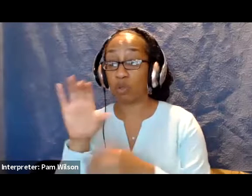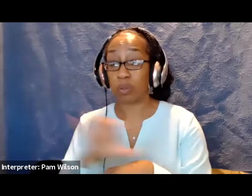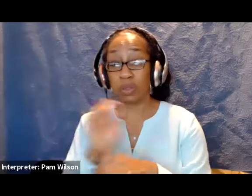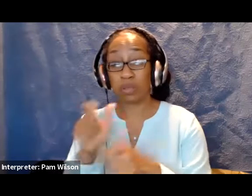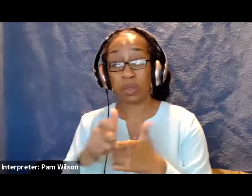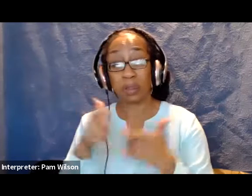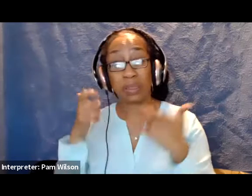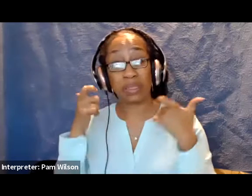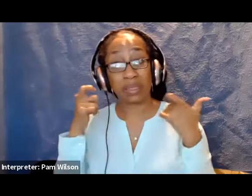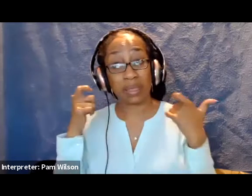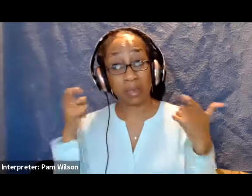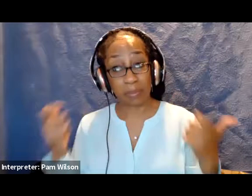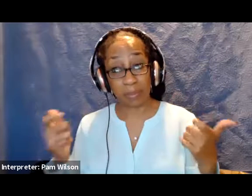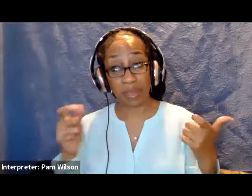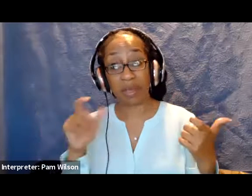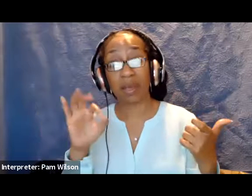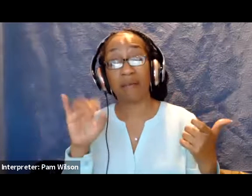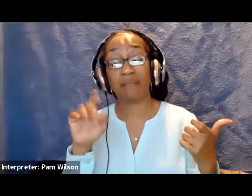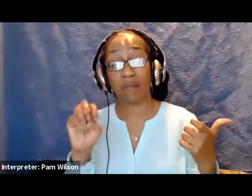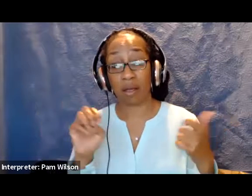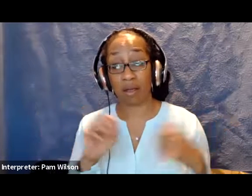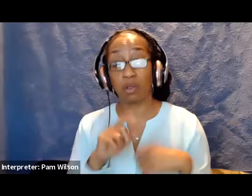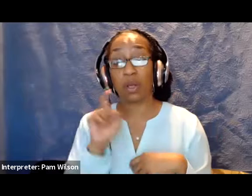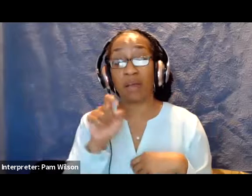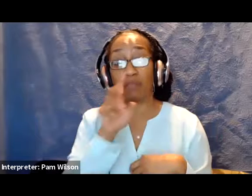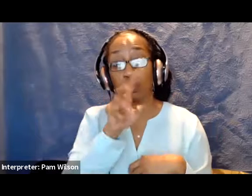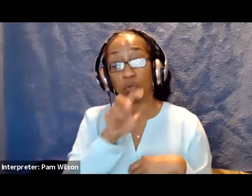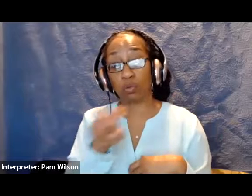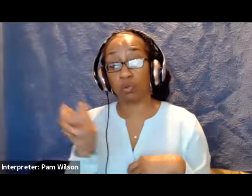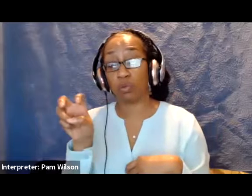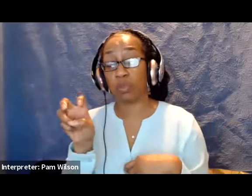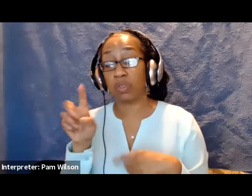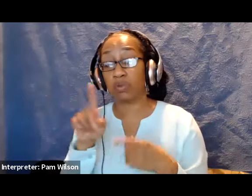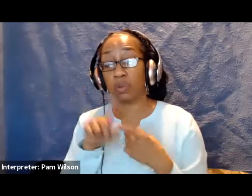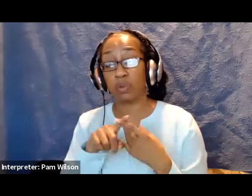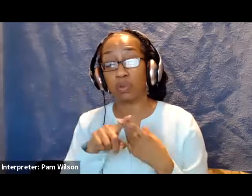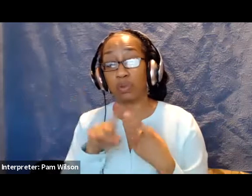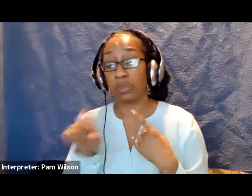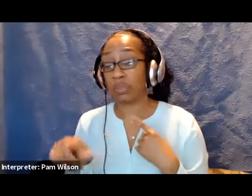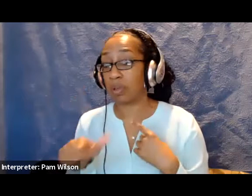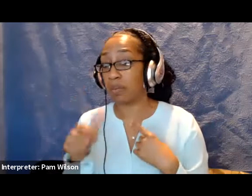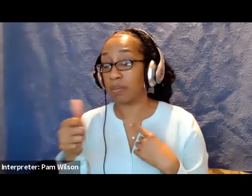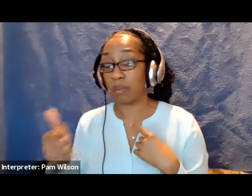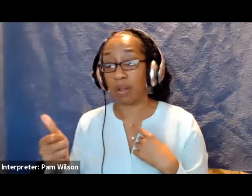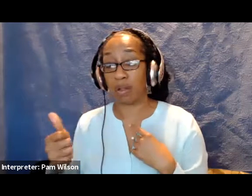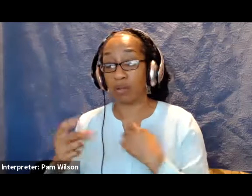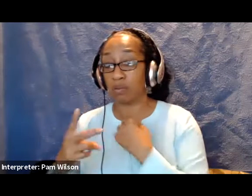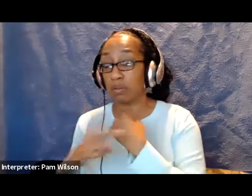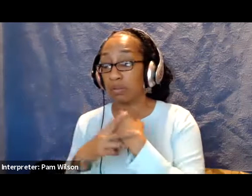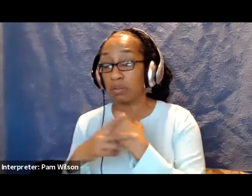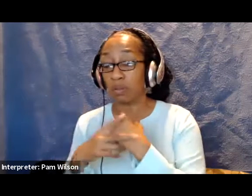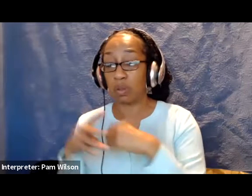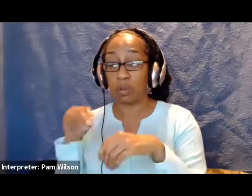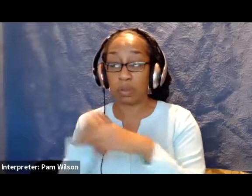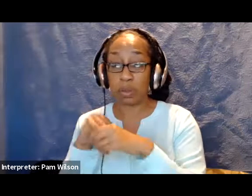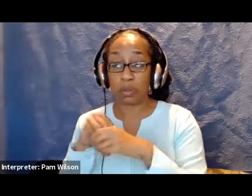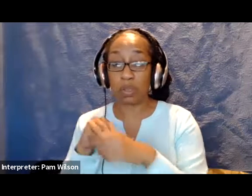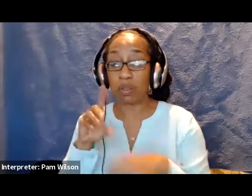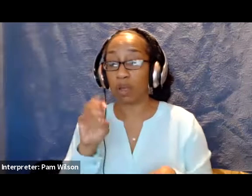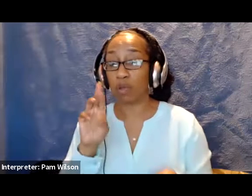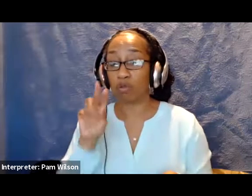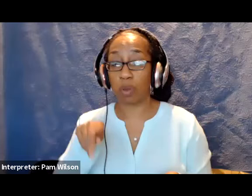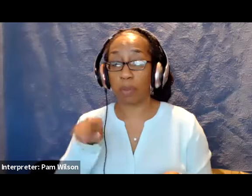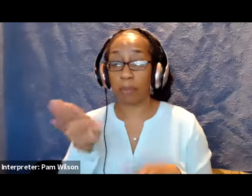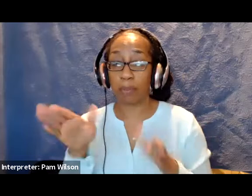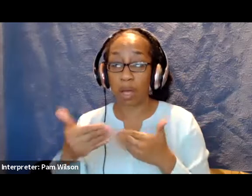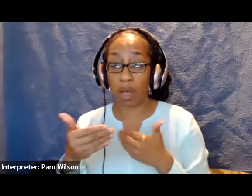you're going to have to transfer it to some other file storage service like Dropbox, Google Drive, or